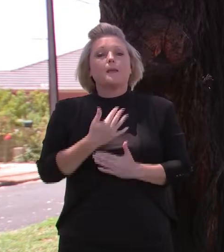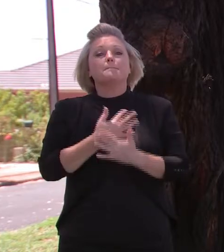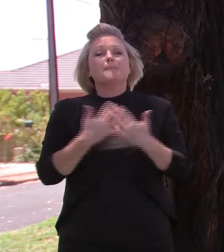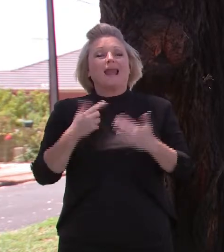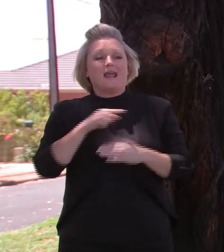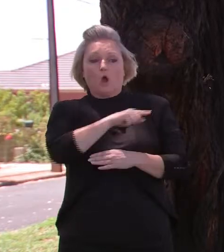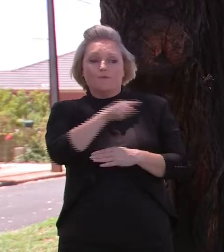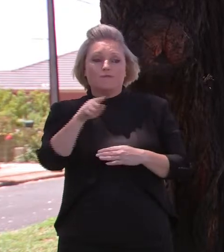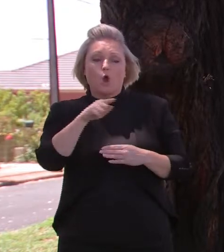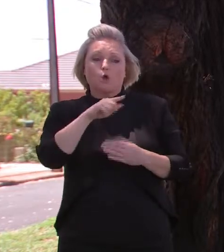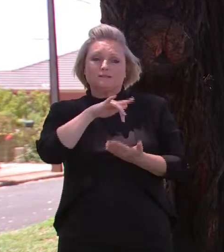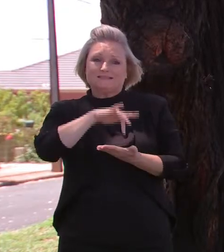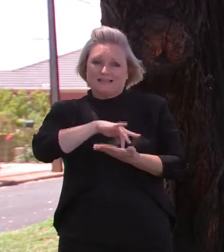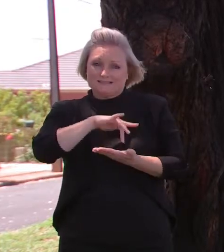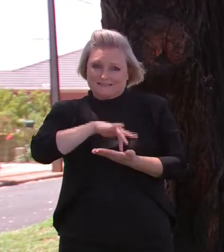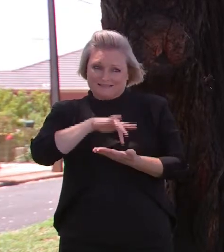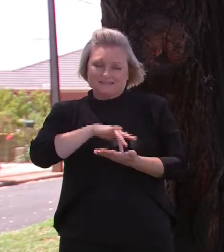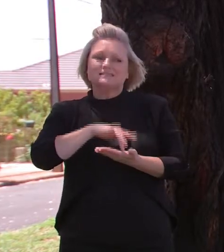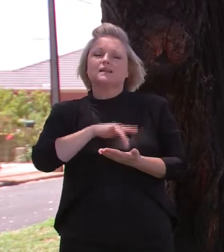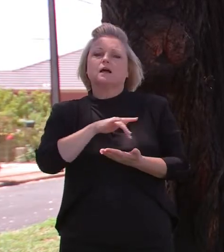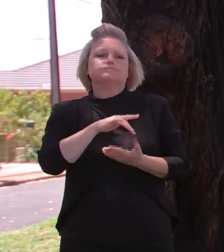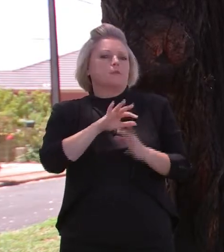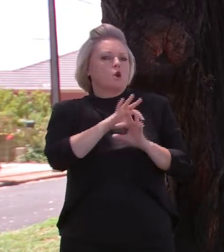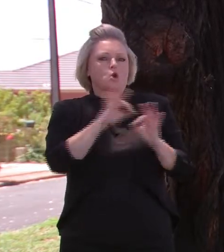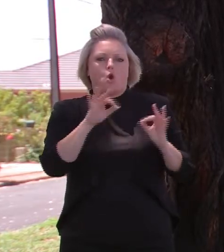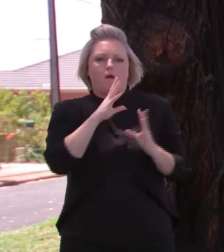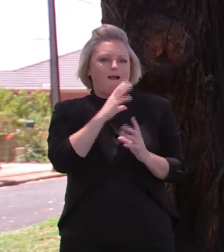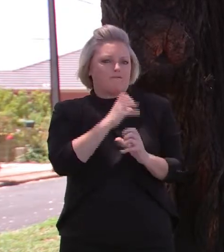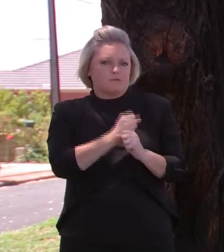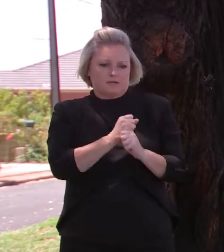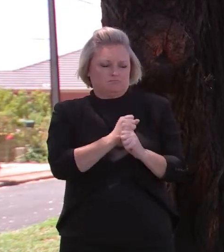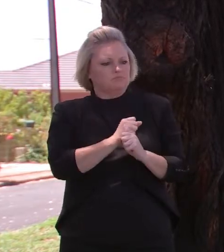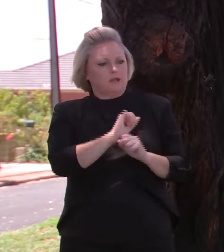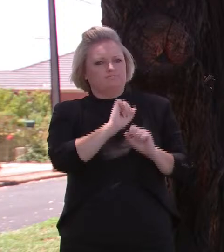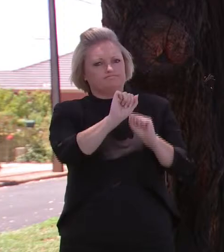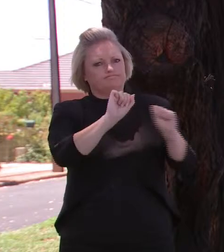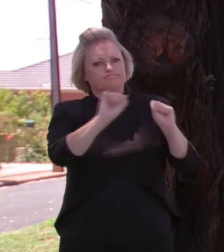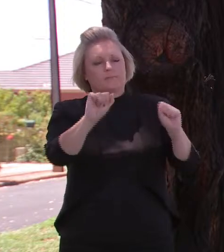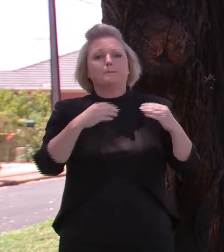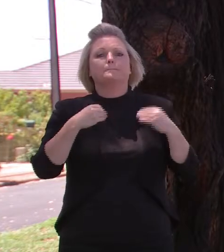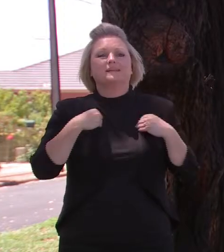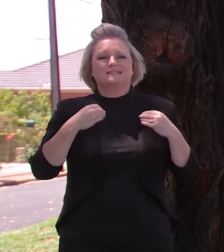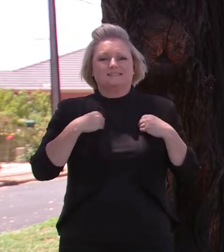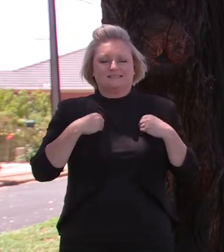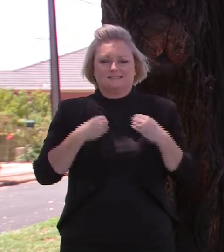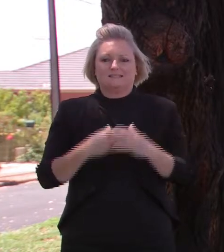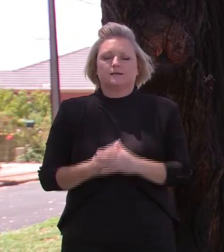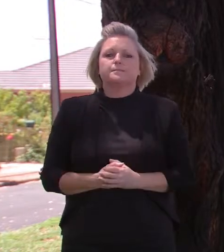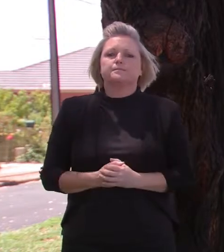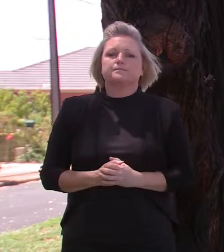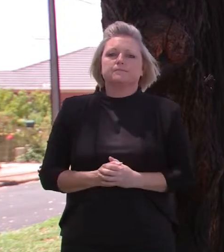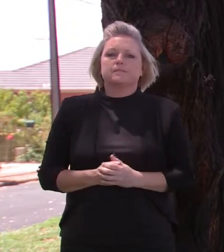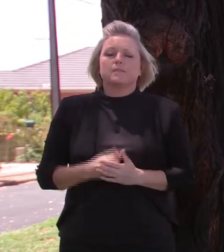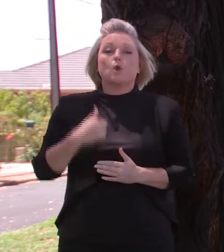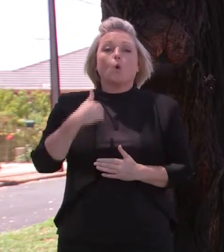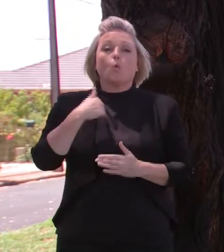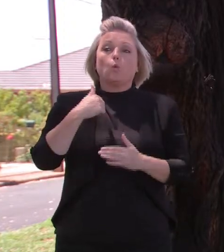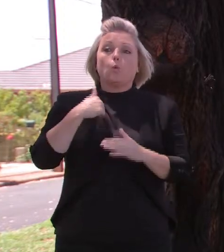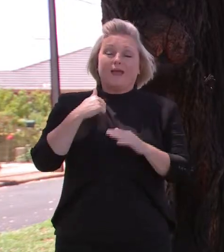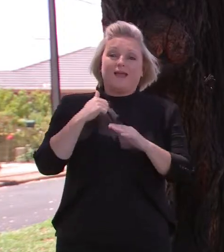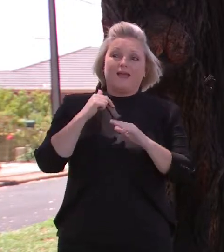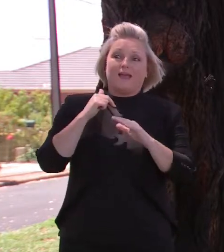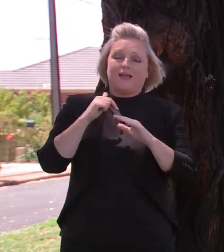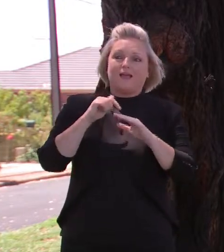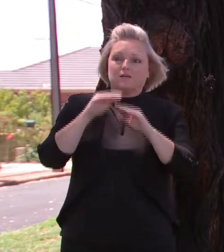government, they're private organisations. The federal government reached out to the states and the territories saying that we don't have the logistics to get them